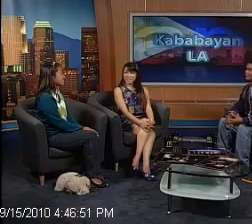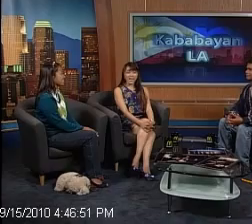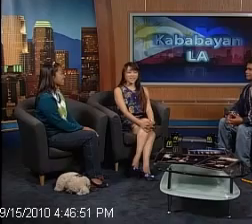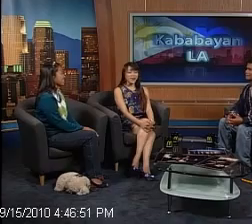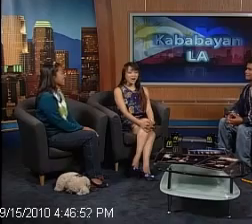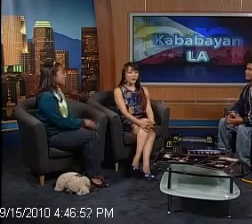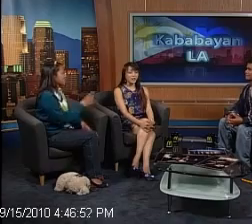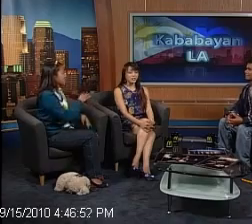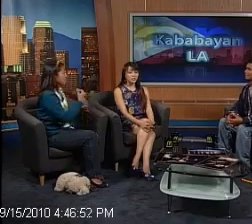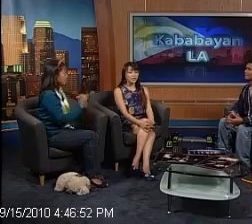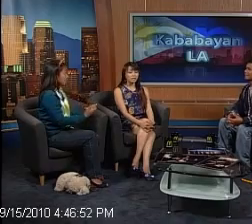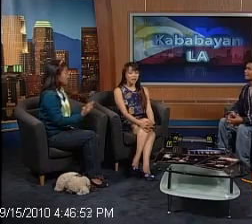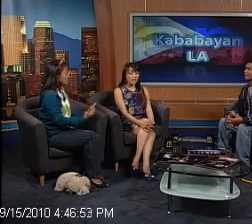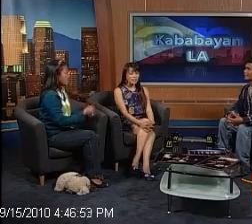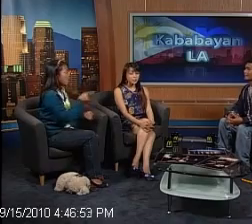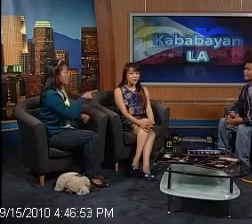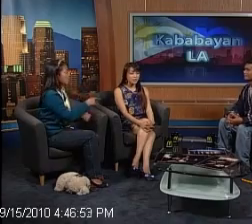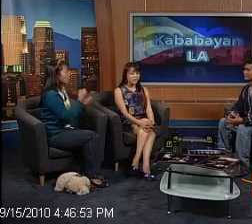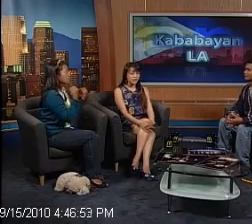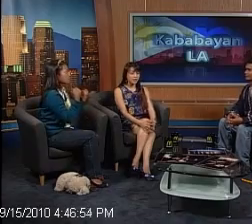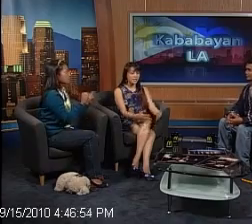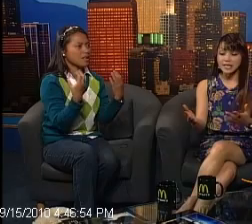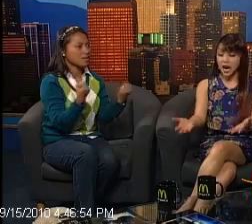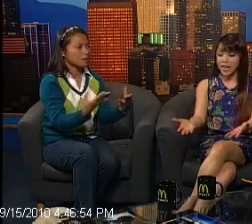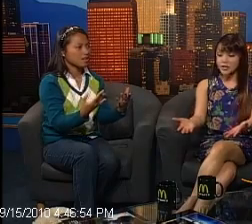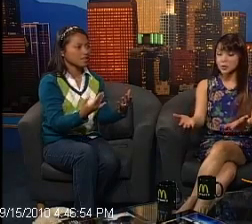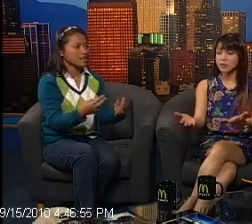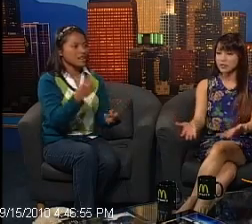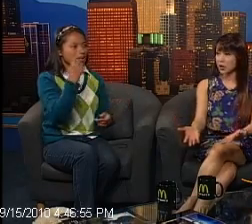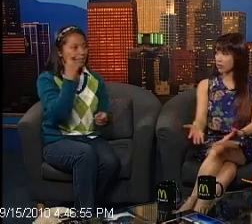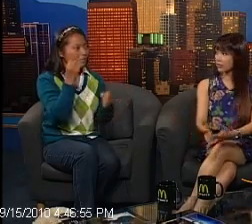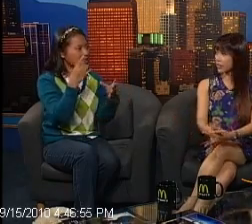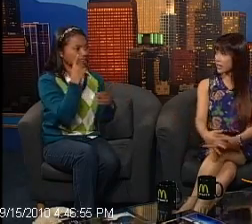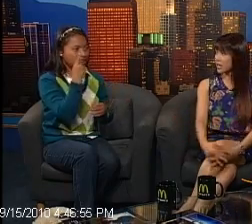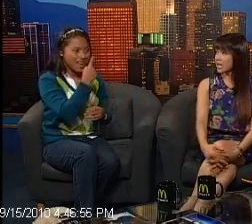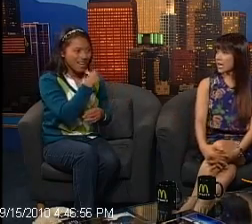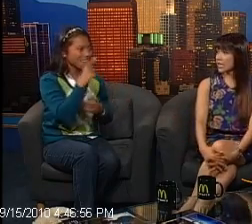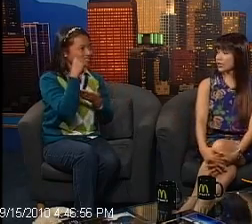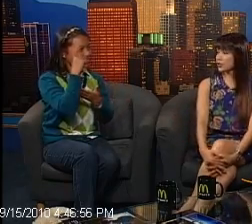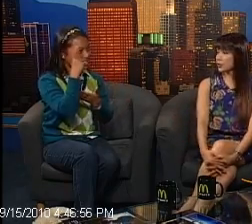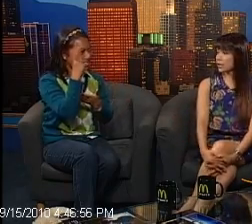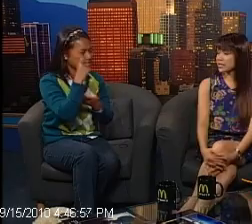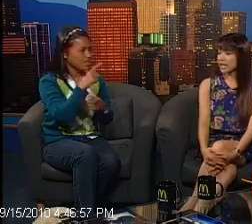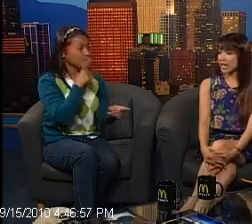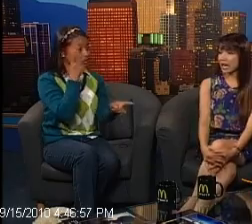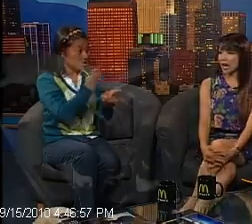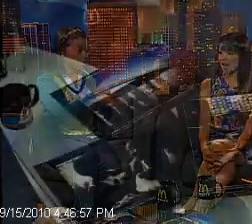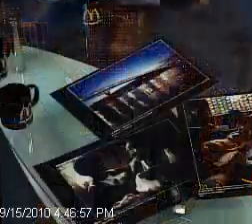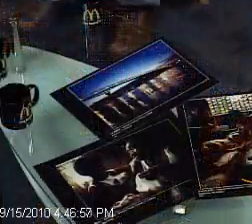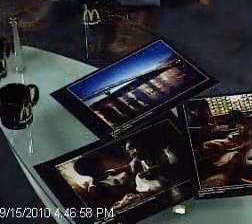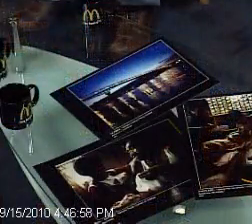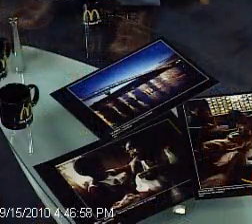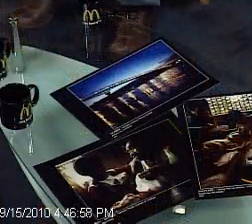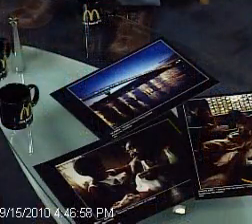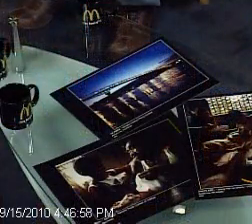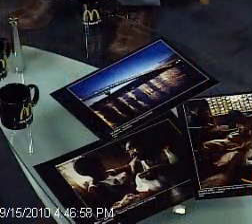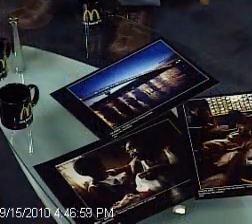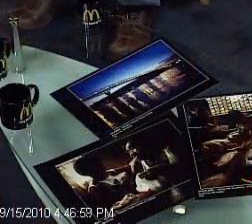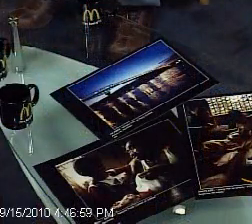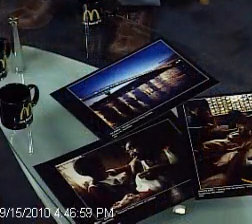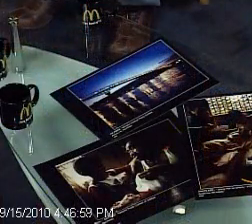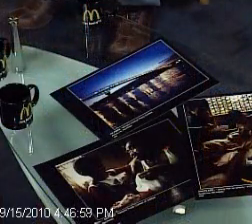it. And now he is doing a lot with his eyes, doing photography. Is it true they say when you